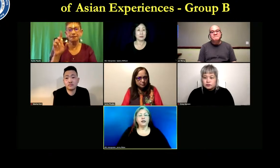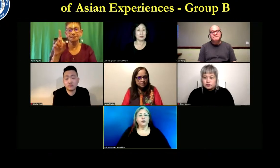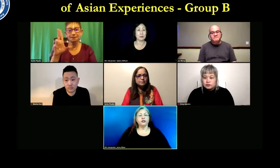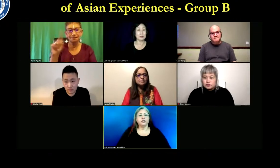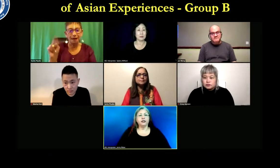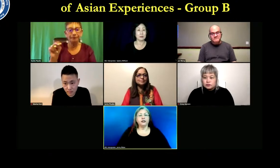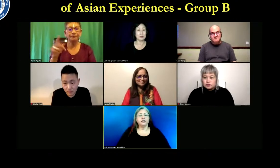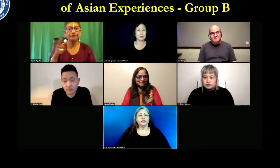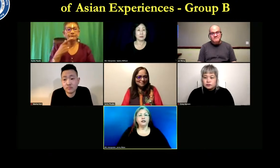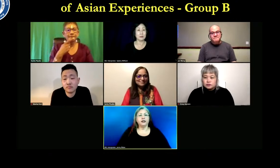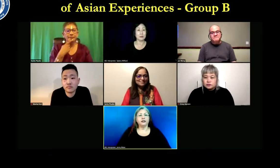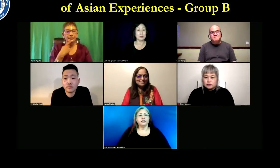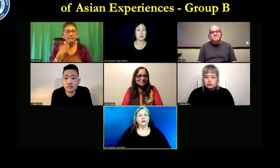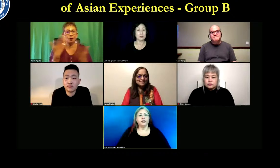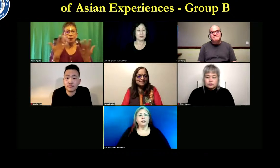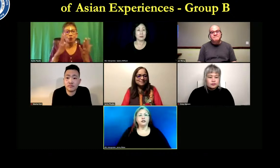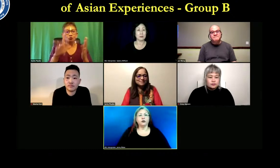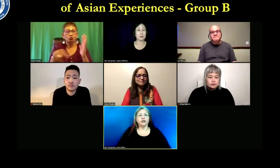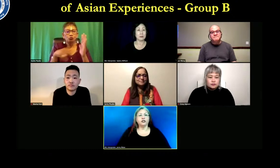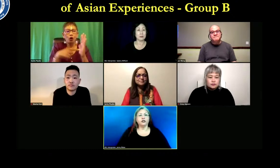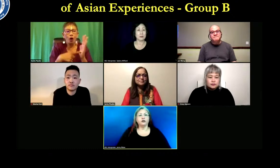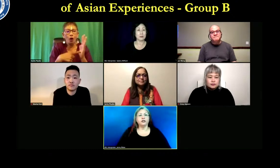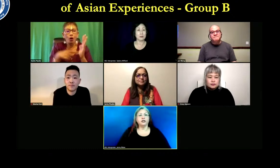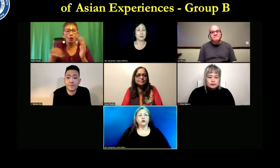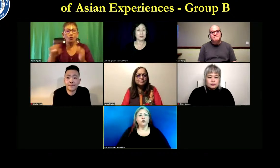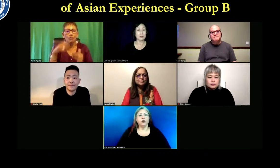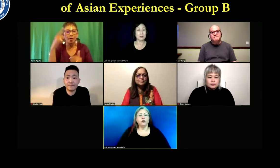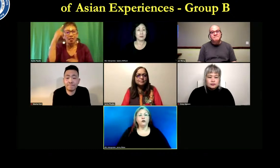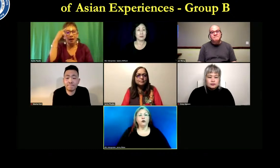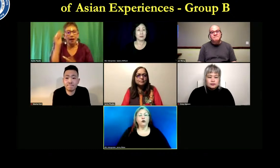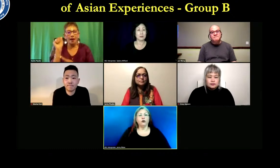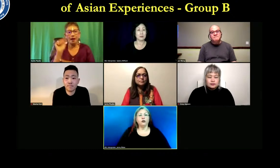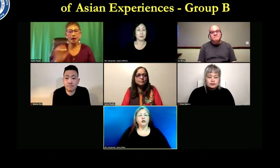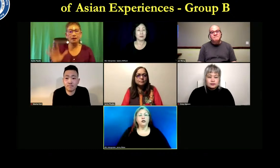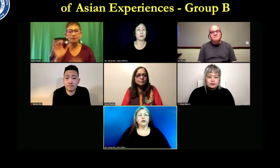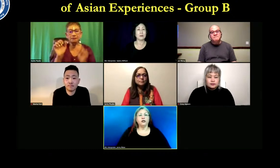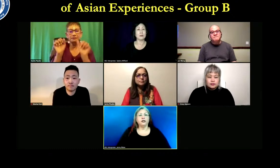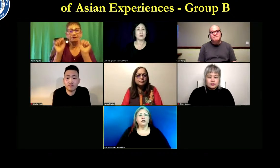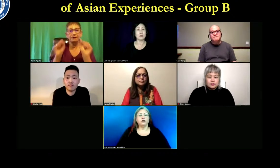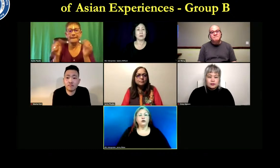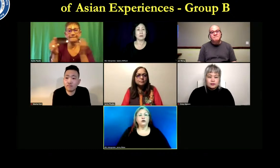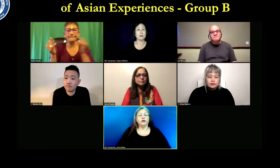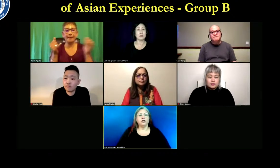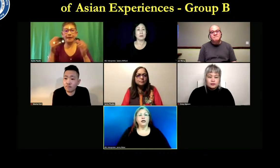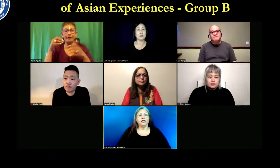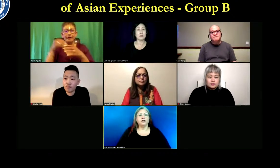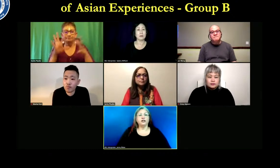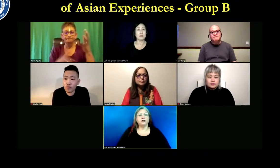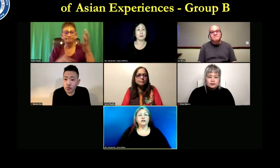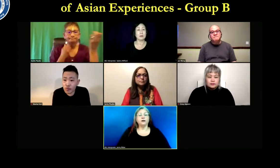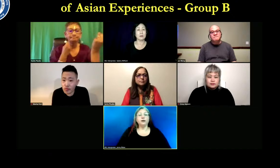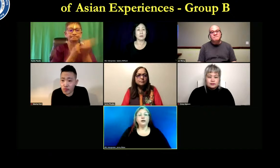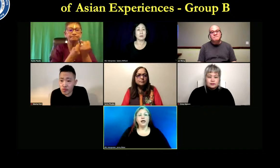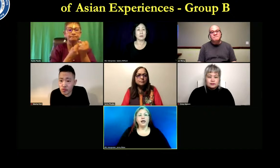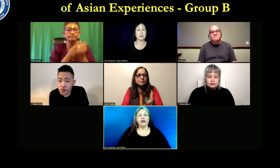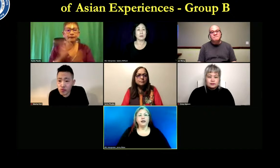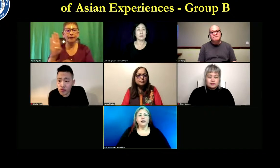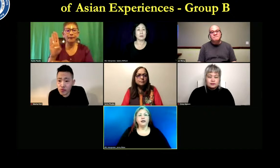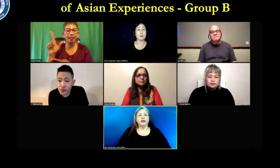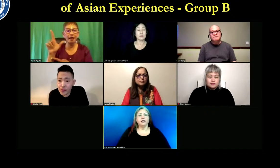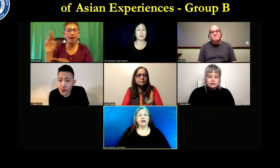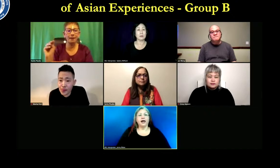the same person, Lindsay Dunn, submitted this question, who says, what role do you think Asians can